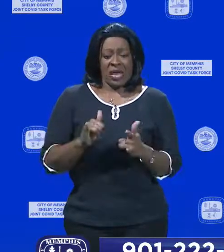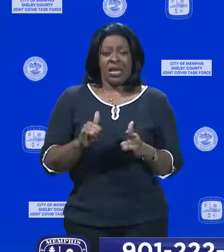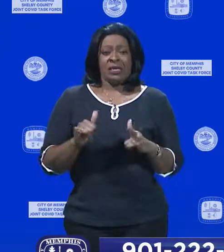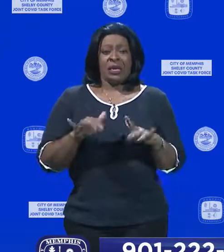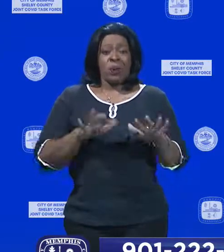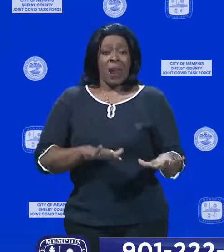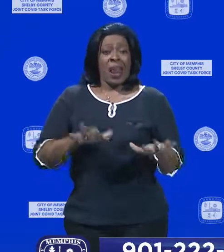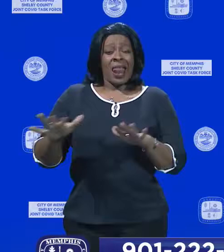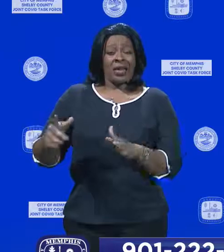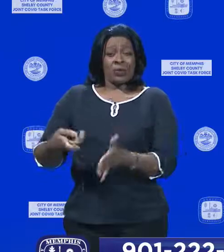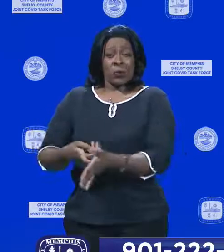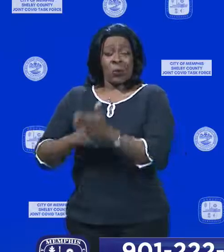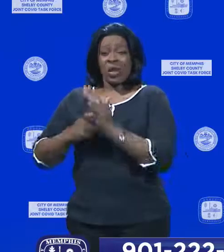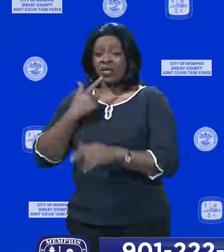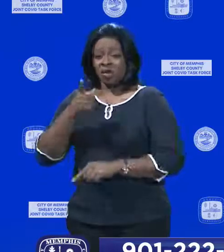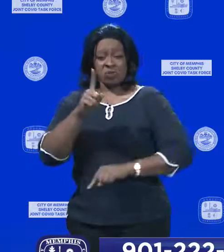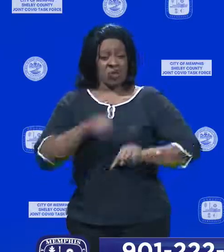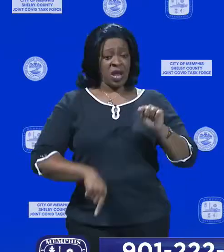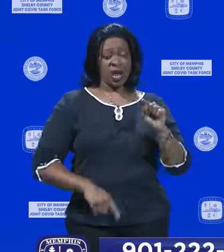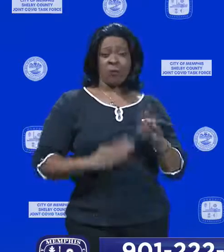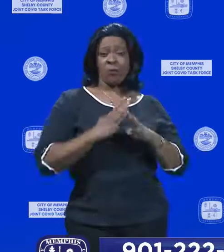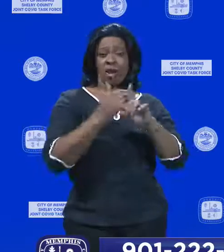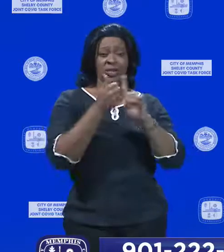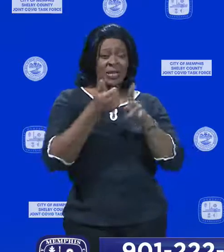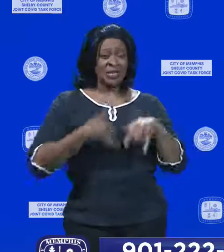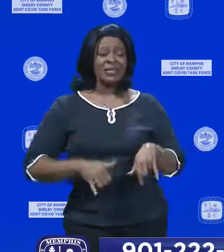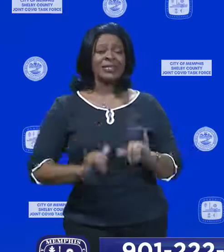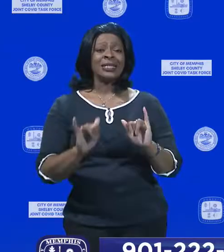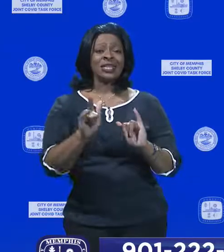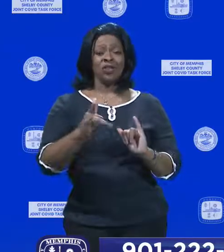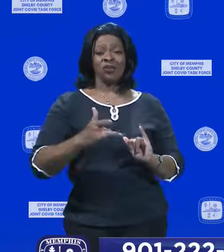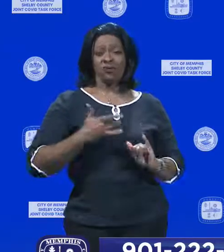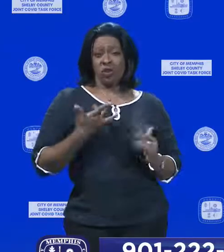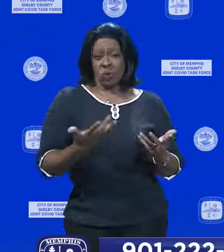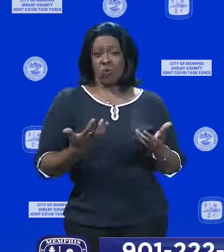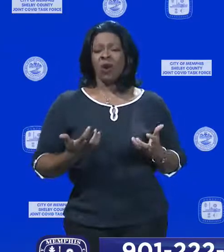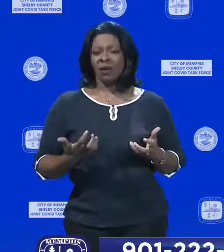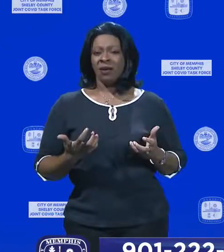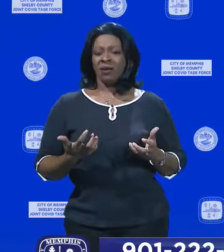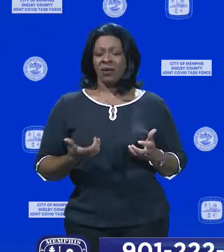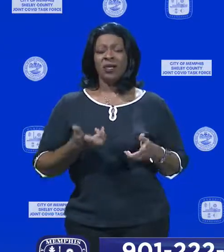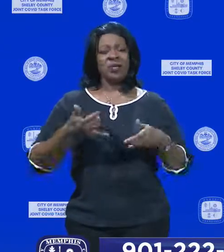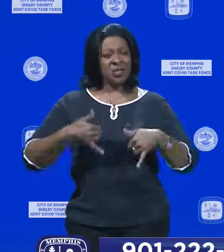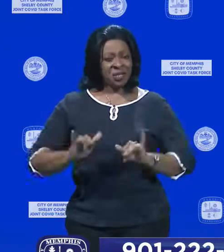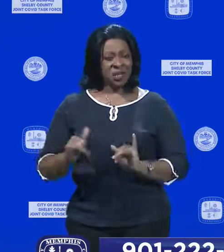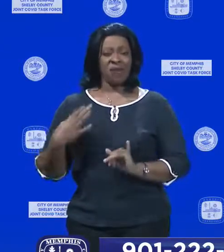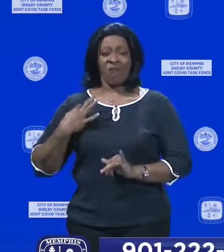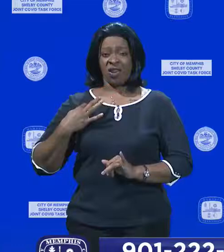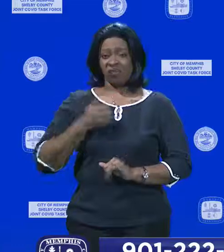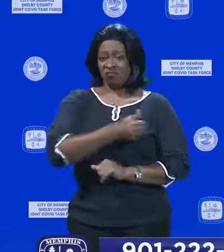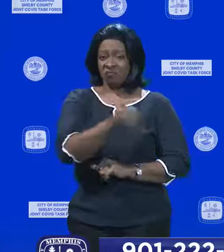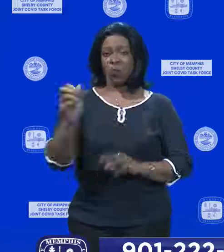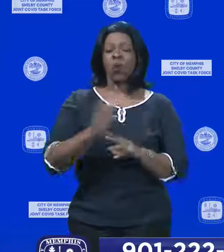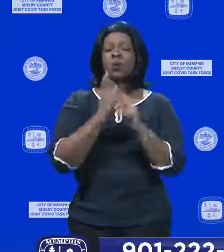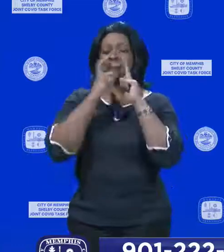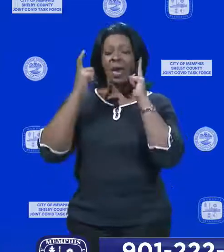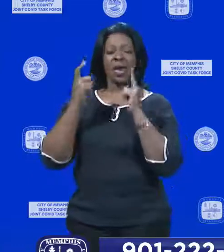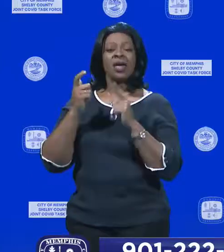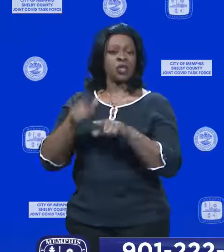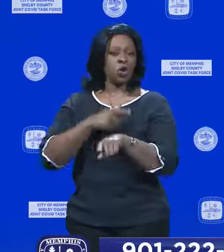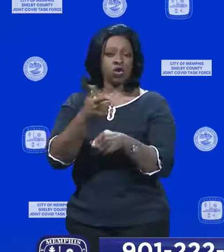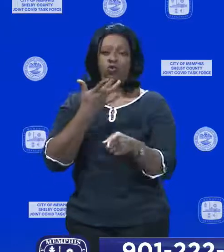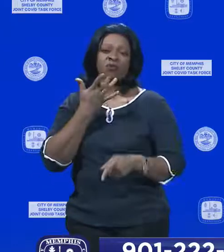relaxing these requirements that says you cannot protect yourself in the way that you wish. So you can voluntarily wear the mask as long as you wish.